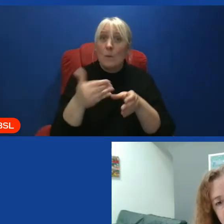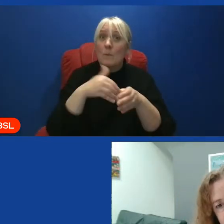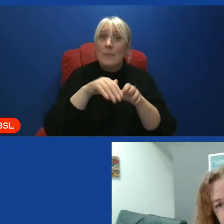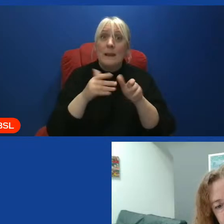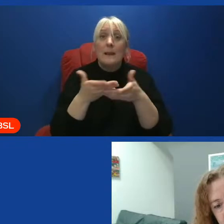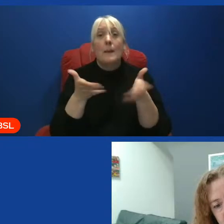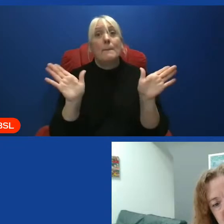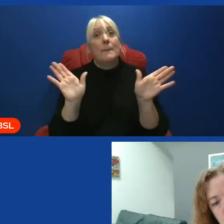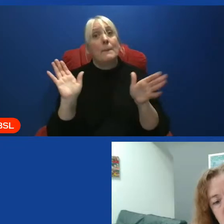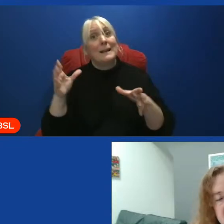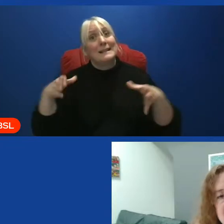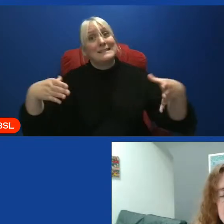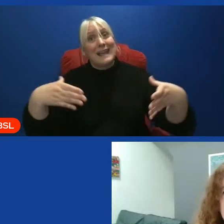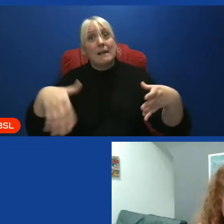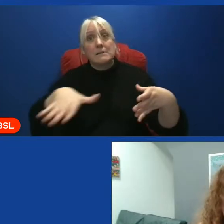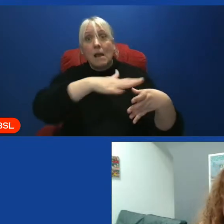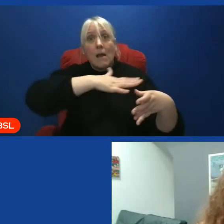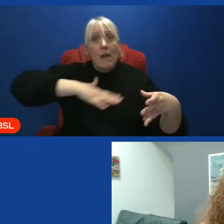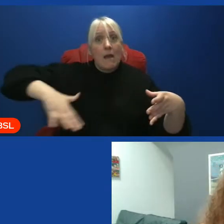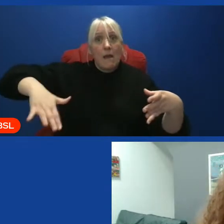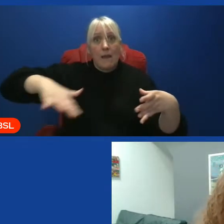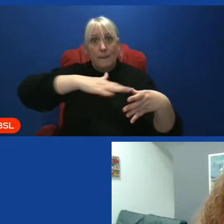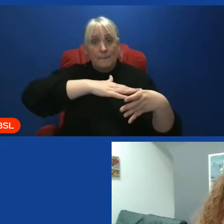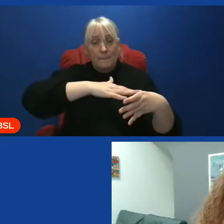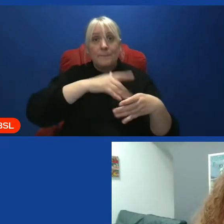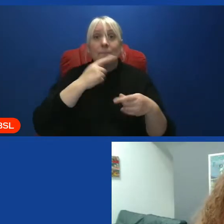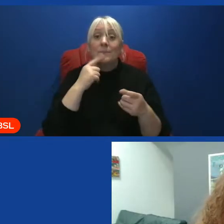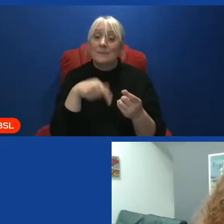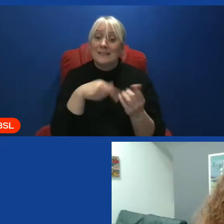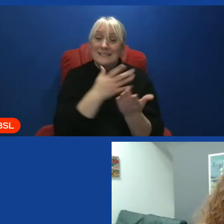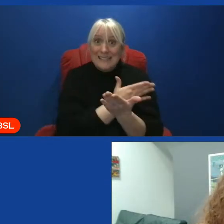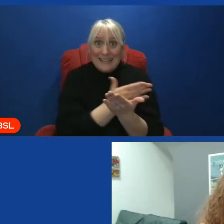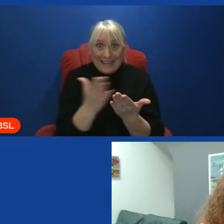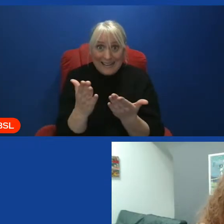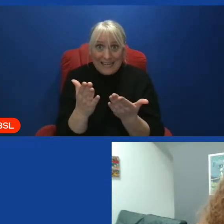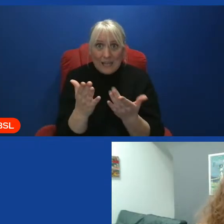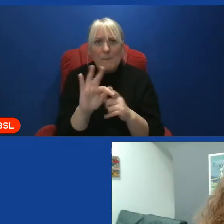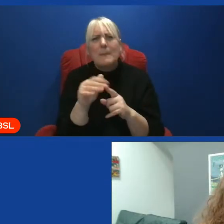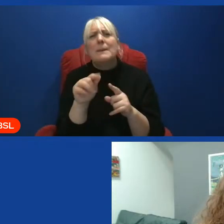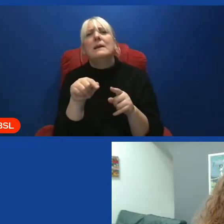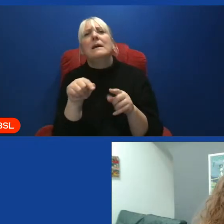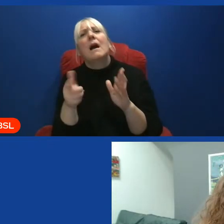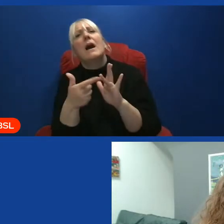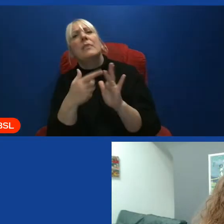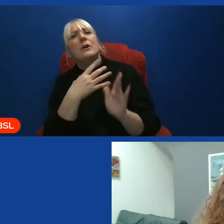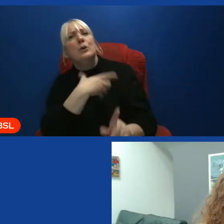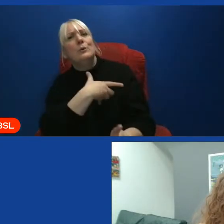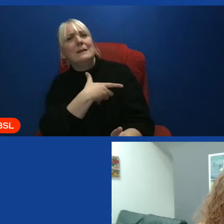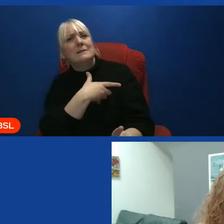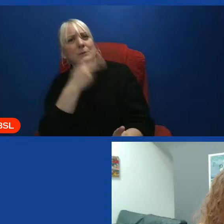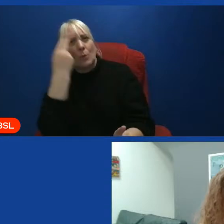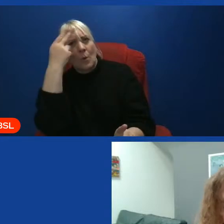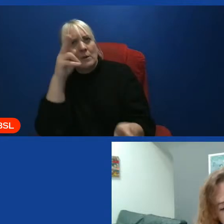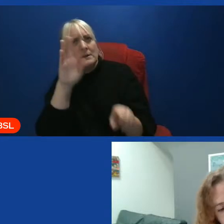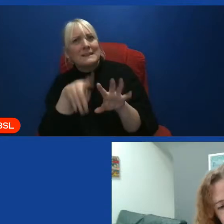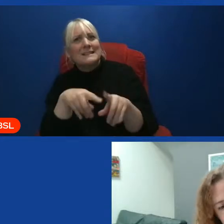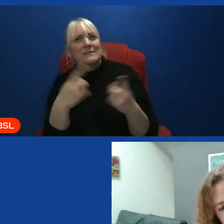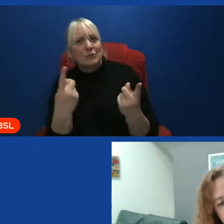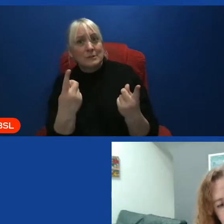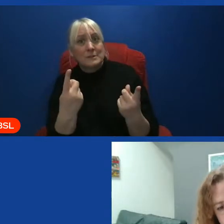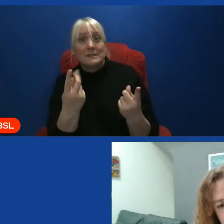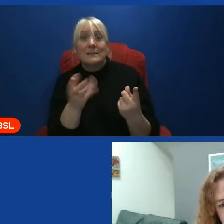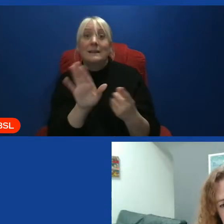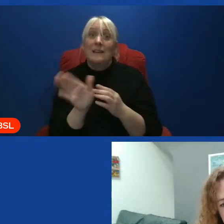quite clear that whilst you might call it something different in other unions or in other work areas, if we all